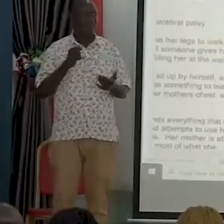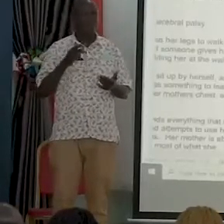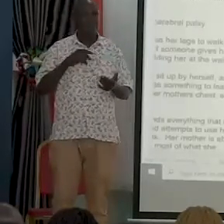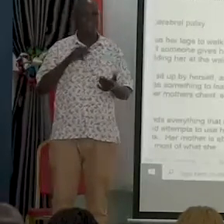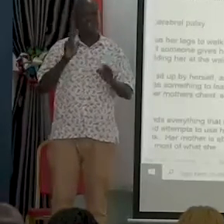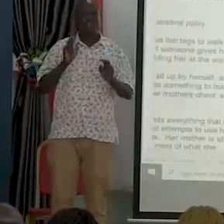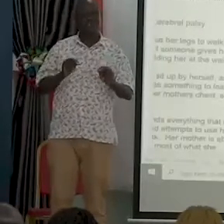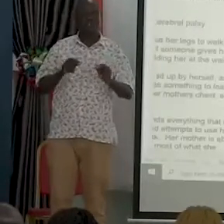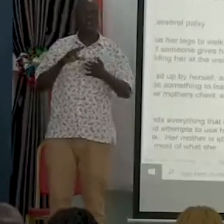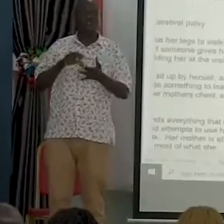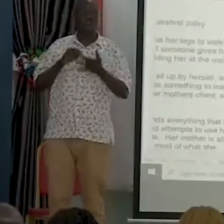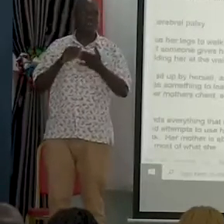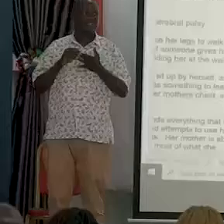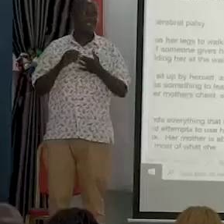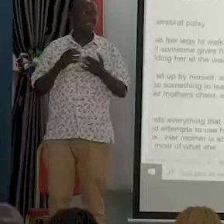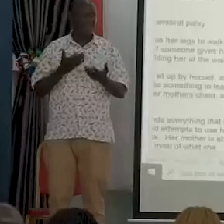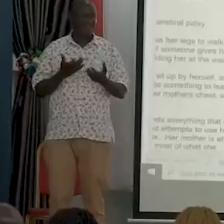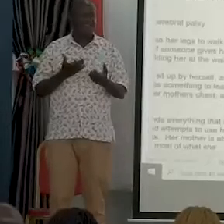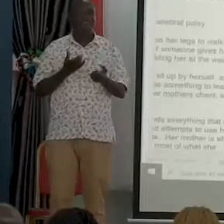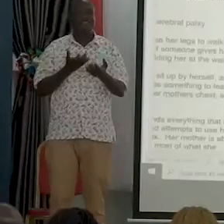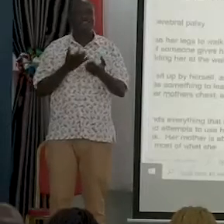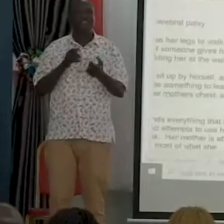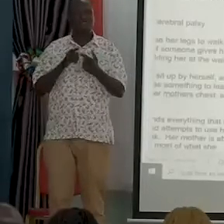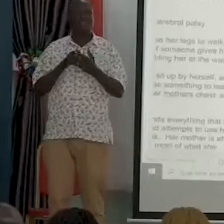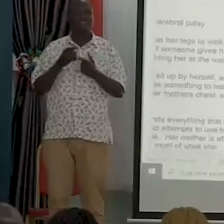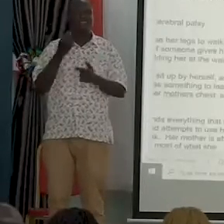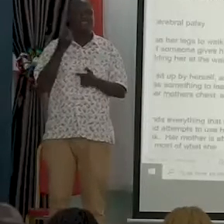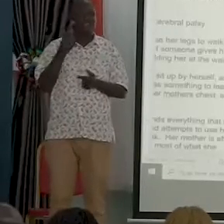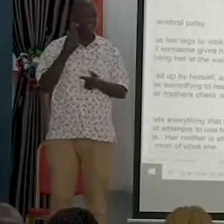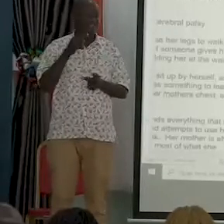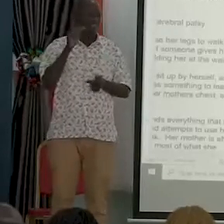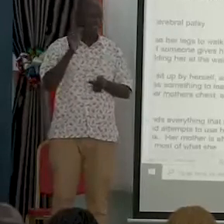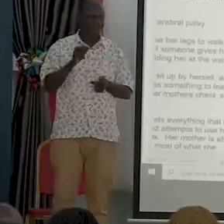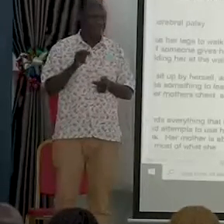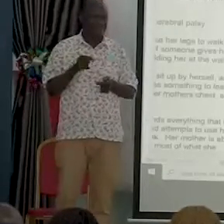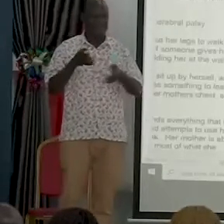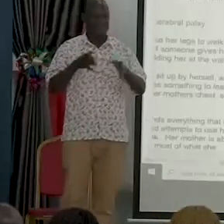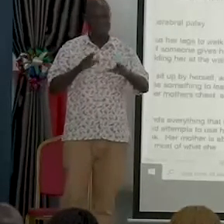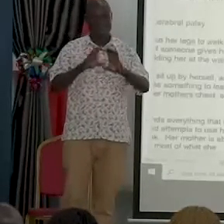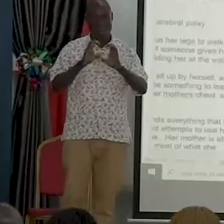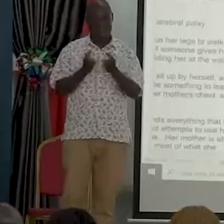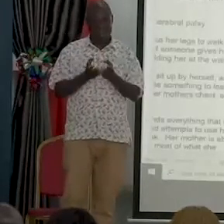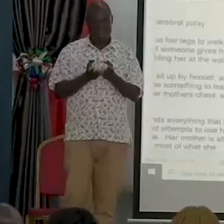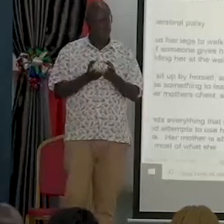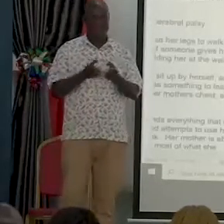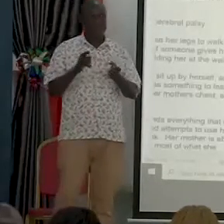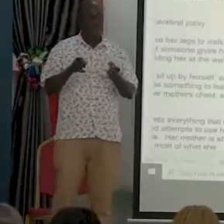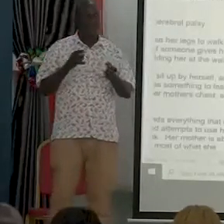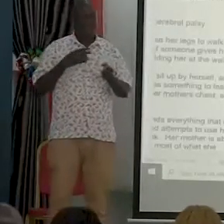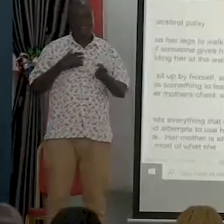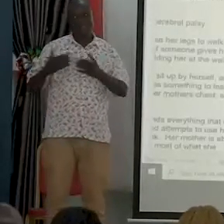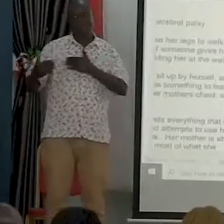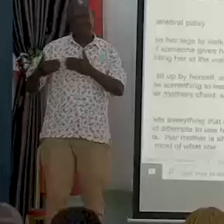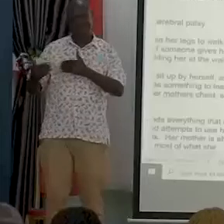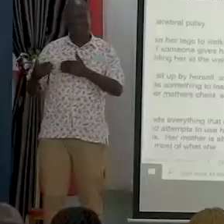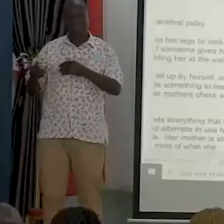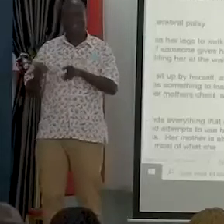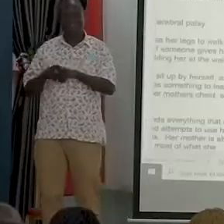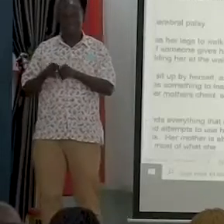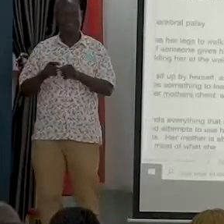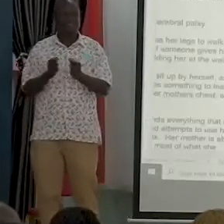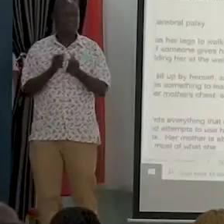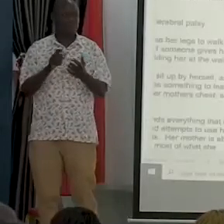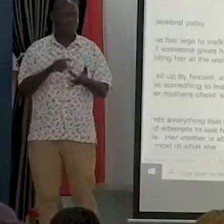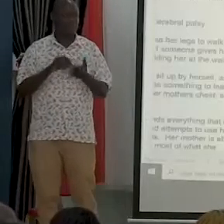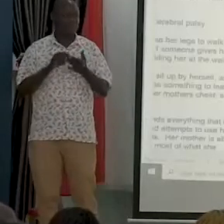special needs, they also need to understand that this particular classmate of mine also is a student with special